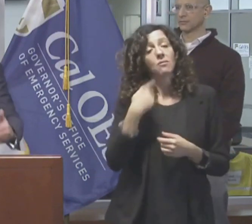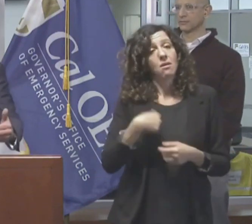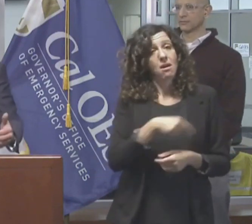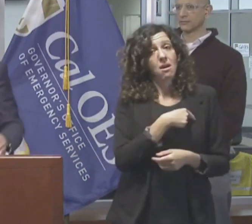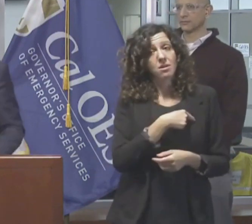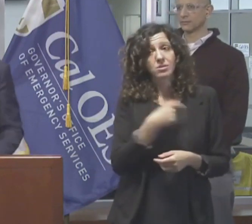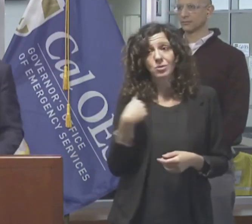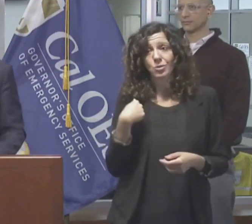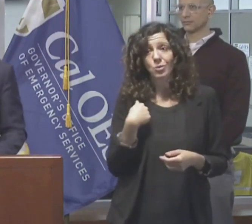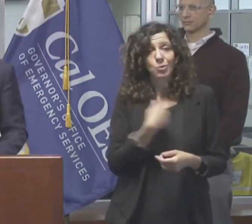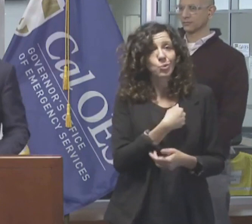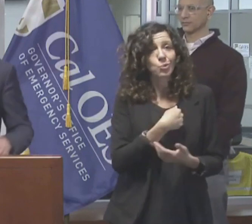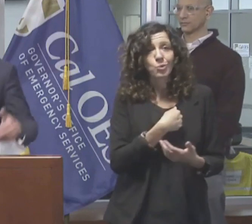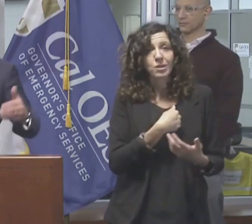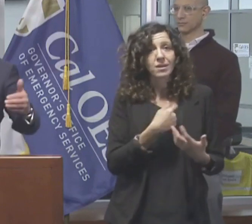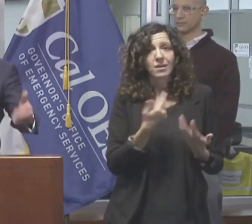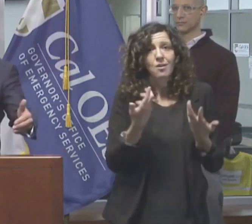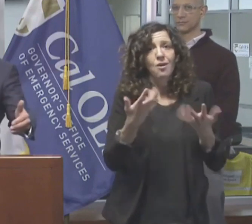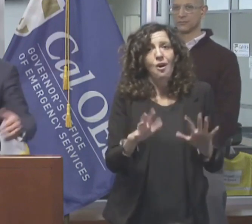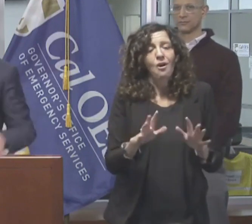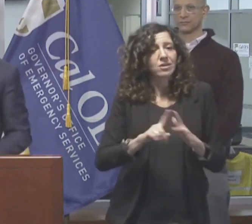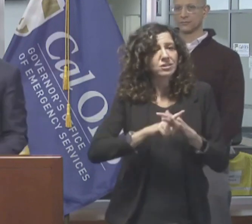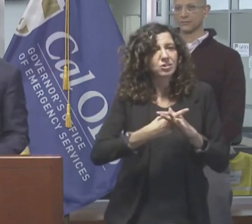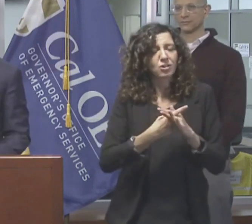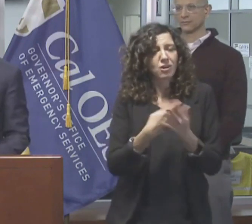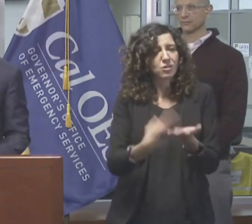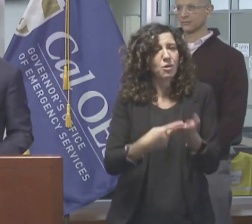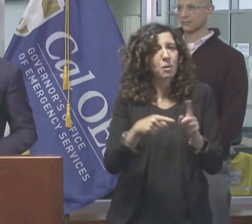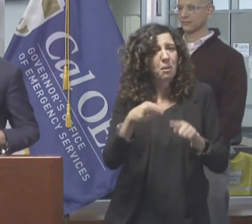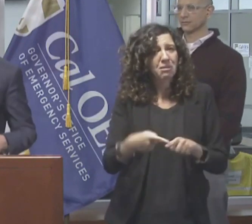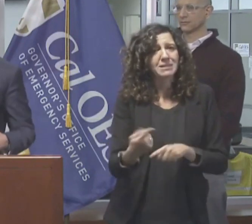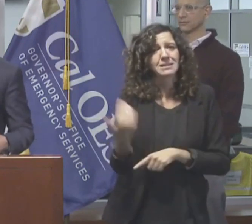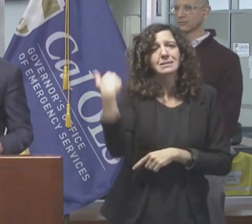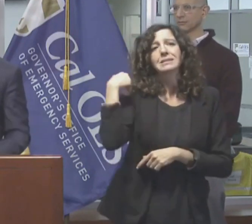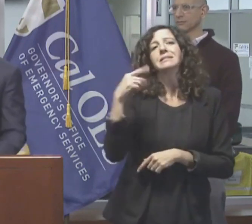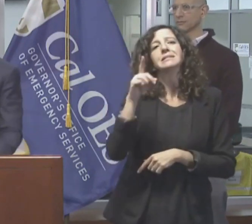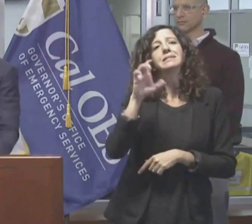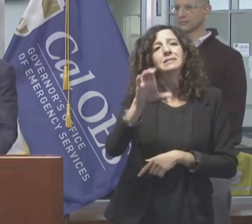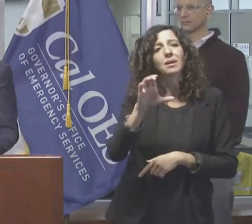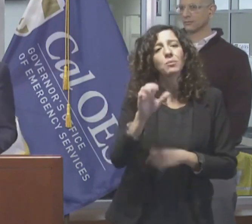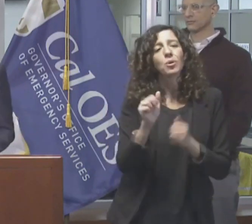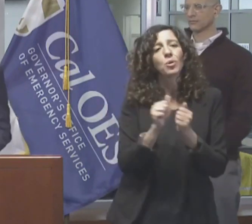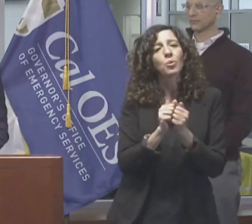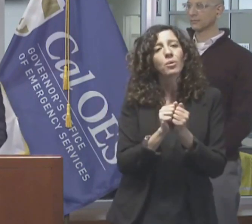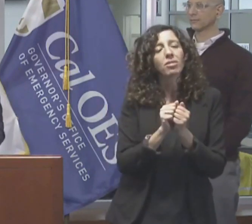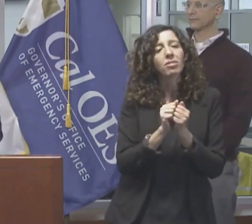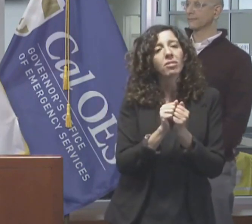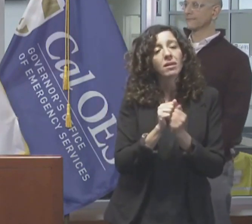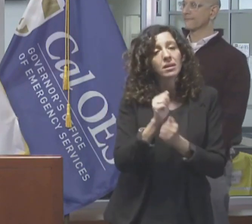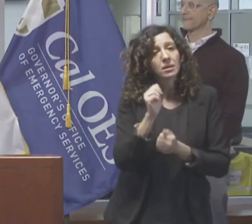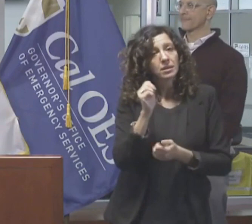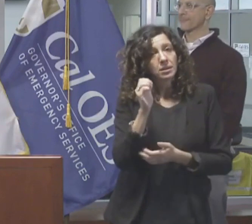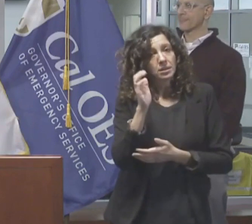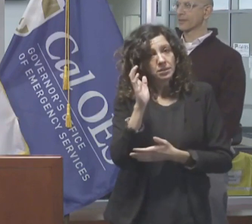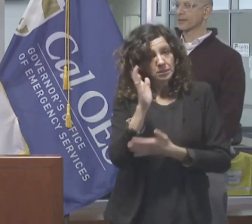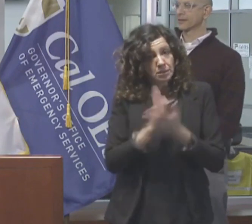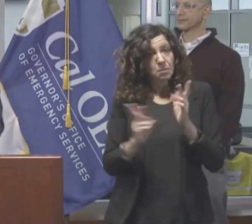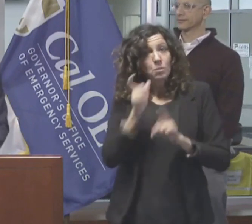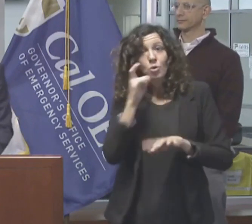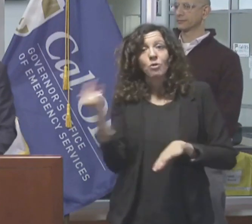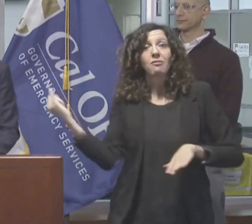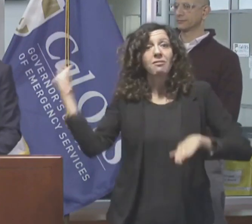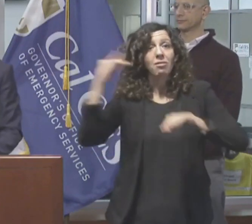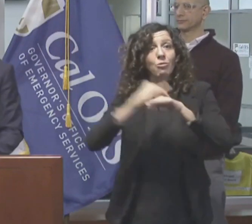were front and center on this going back to December of last year, formally with the repatriation of six flights from overseas